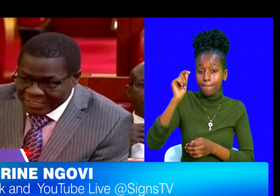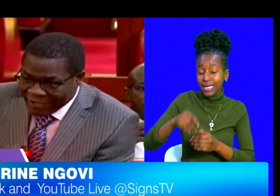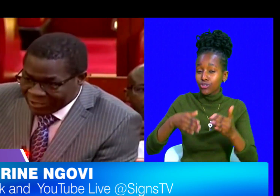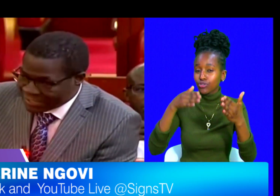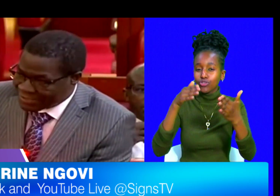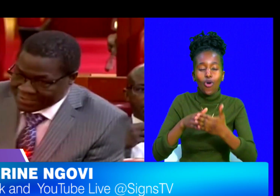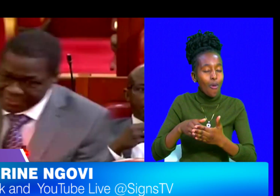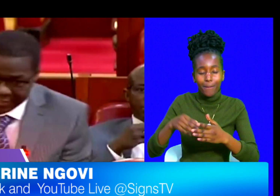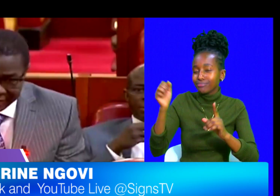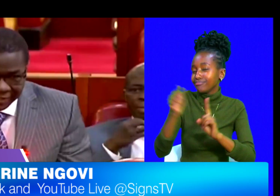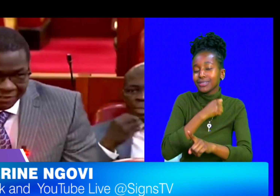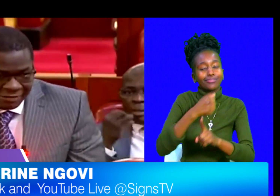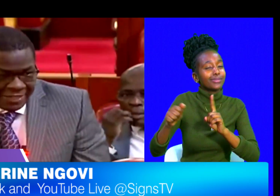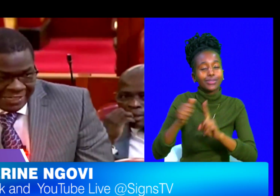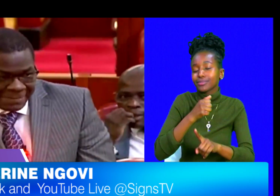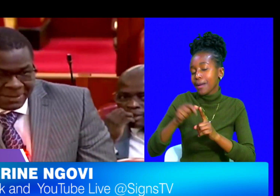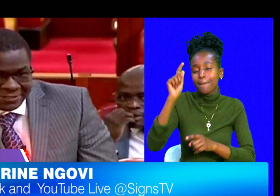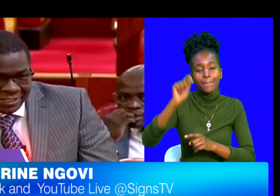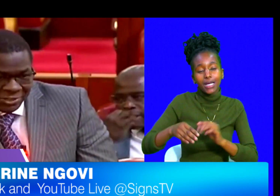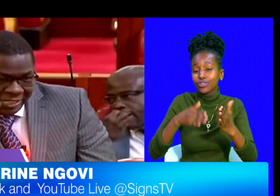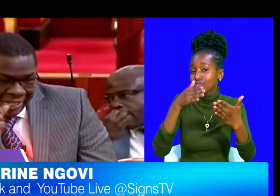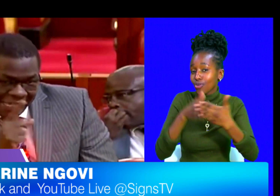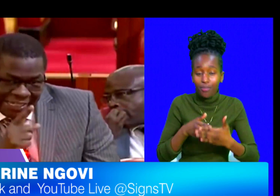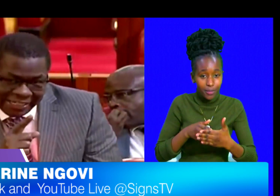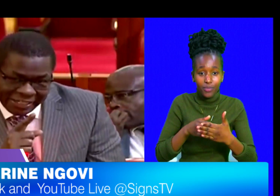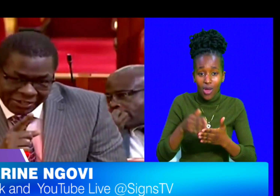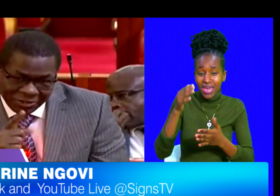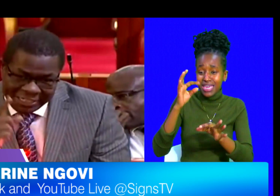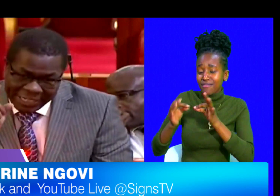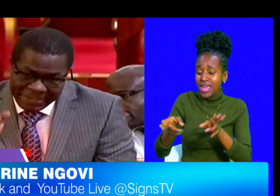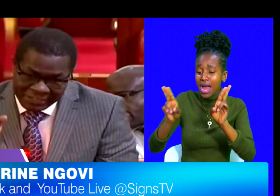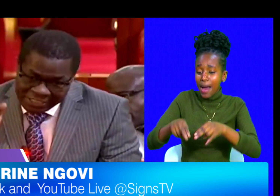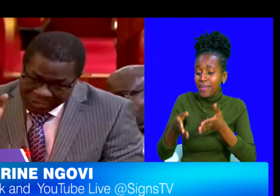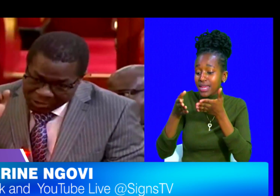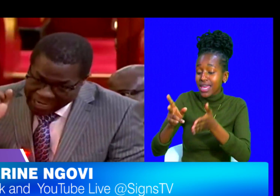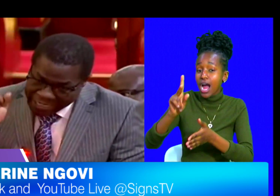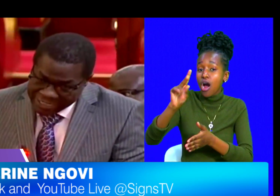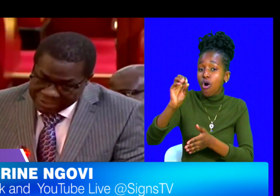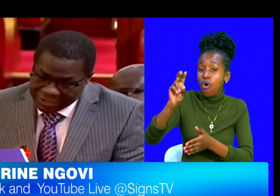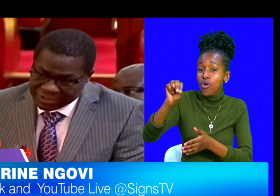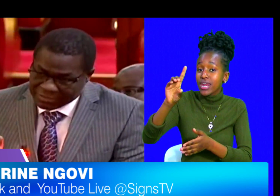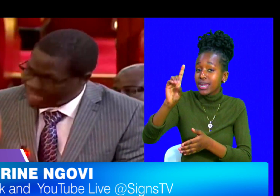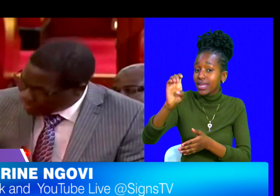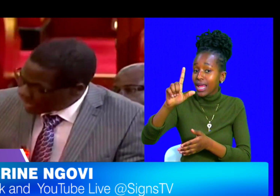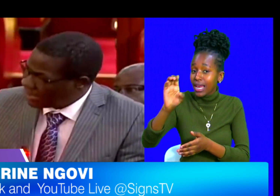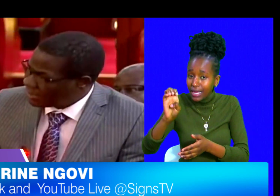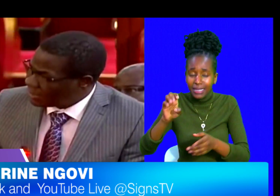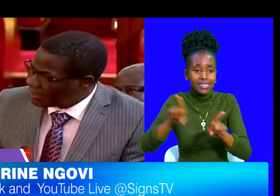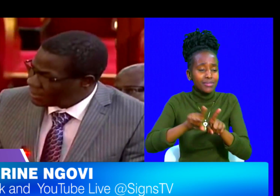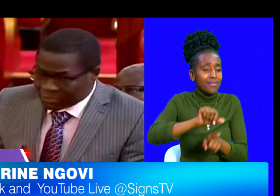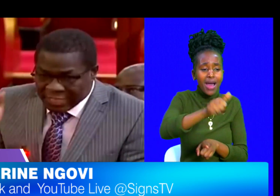Violence is violence, whether it happens in Kondele or it happens in Kerugoya. Mr.